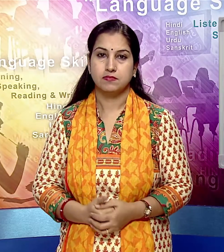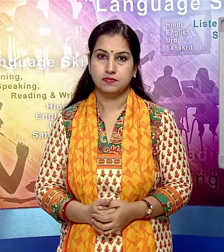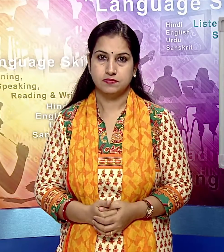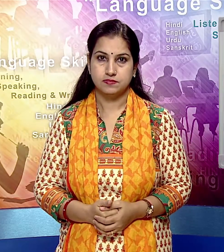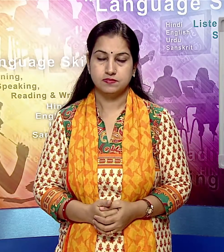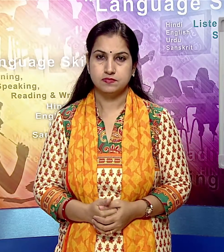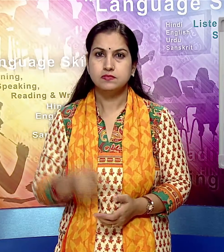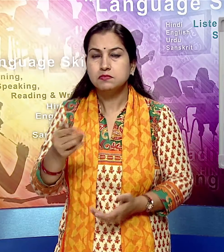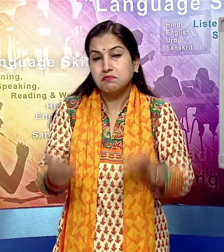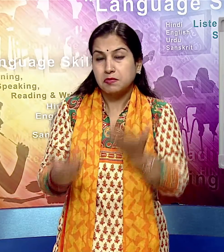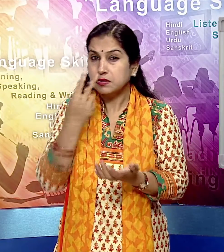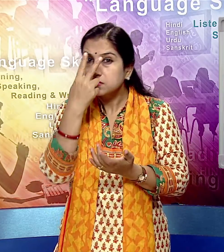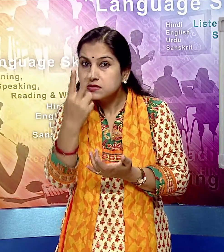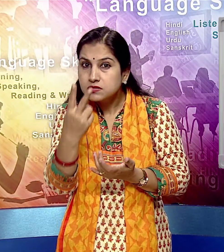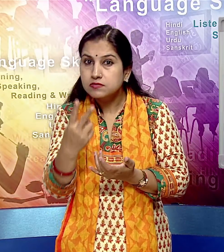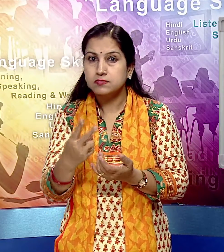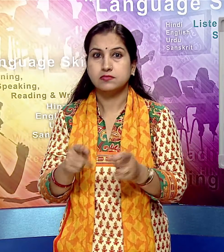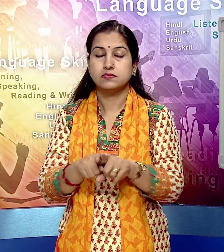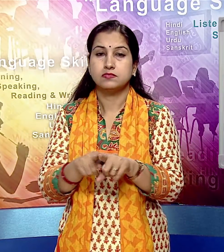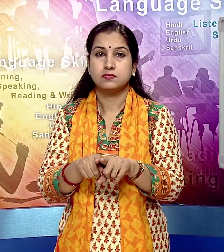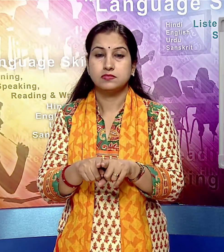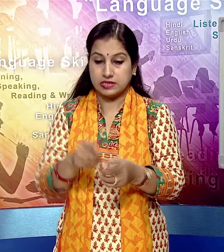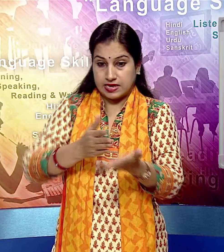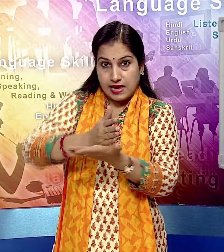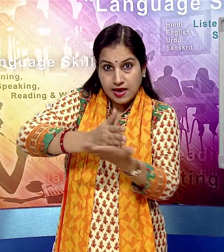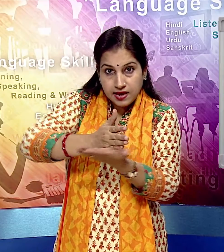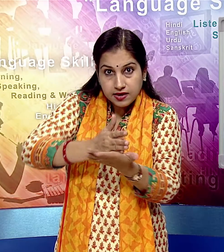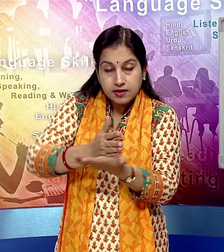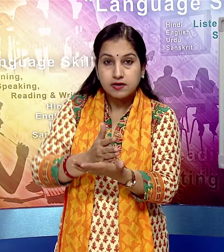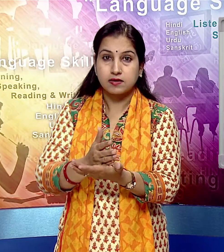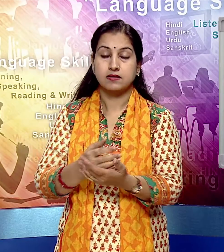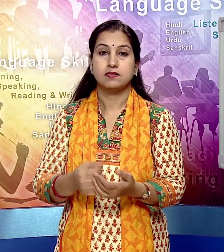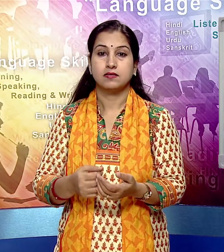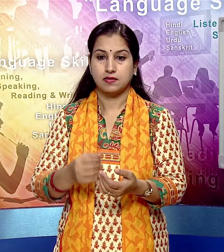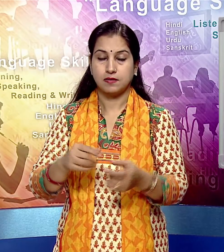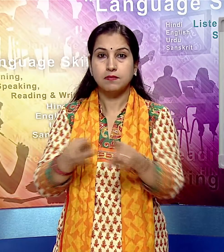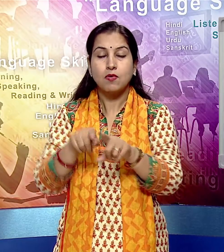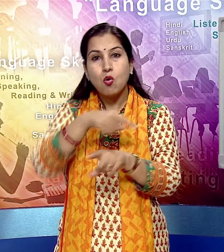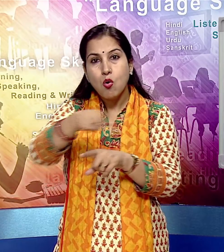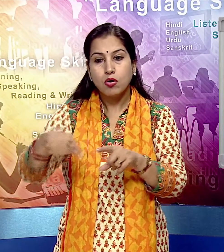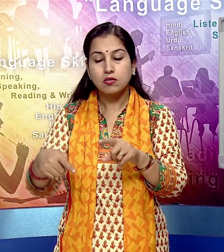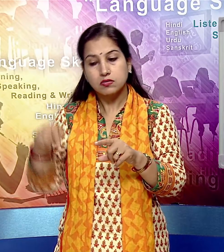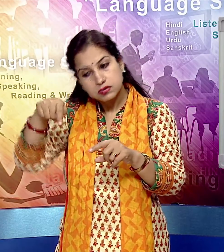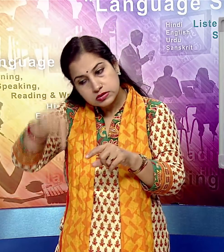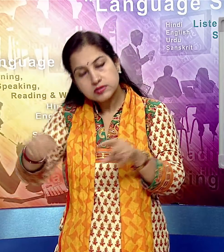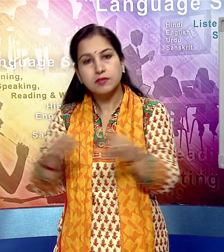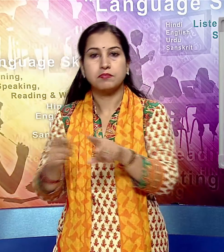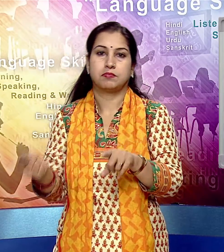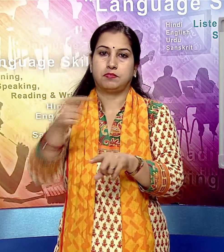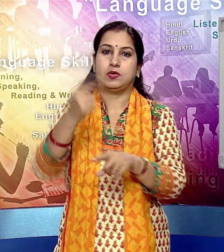You must have seen cakes, bread. They are made with this method of